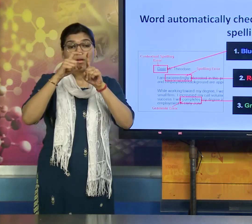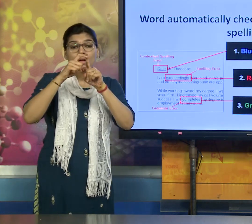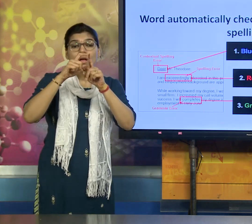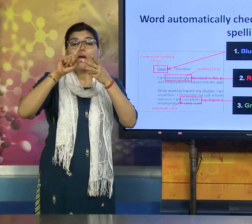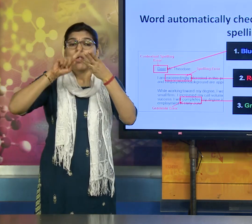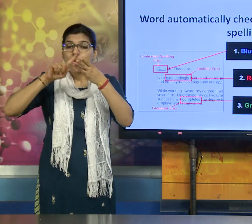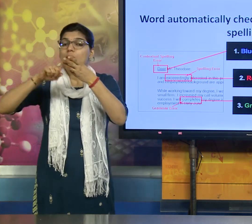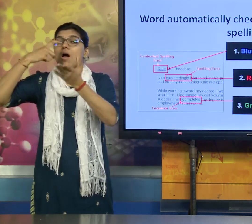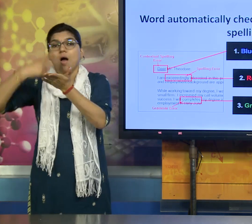wrong word.